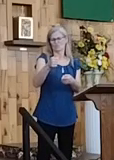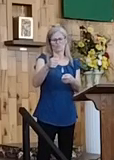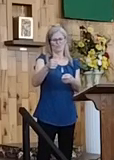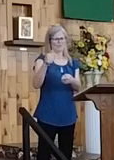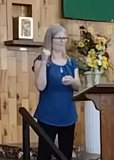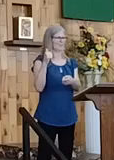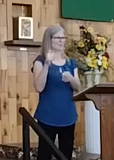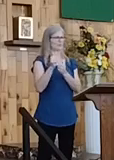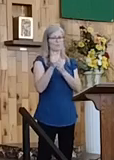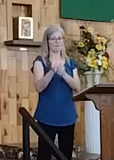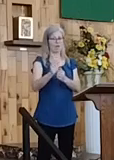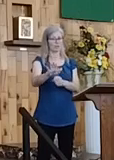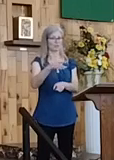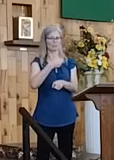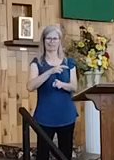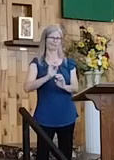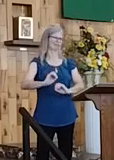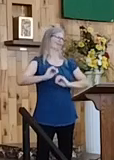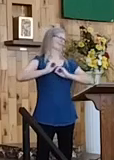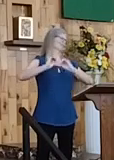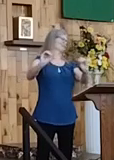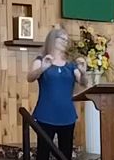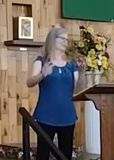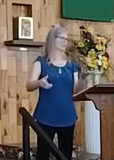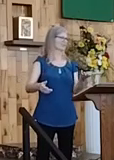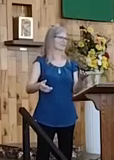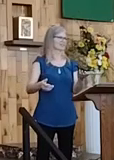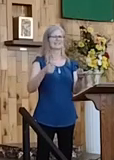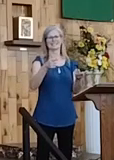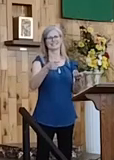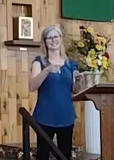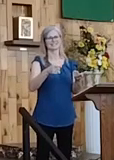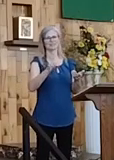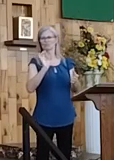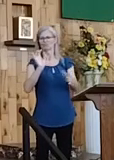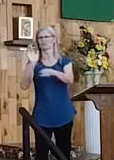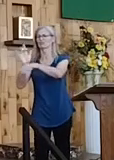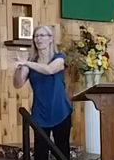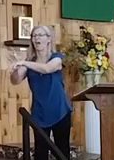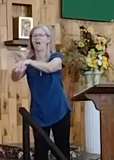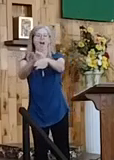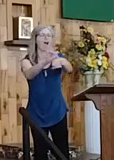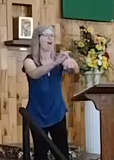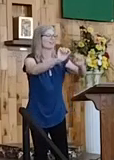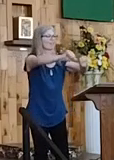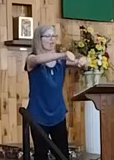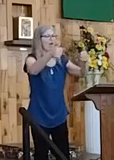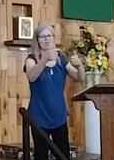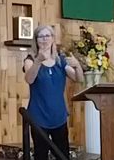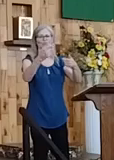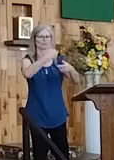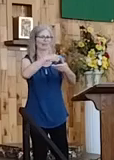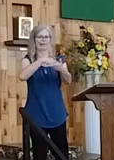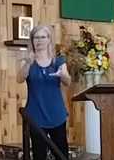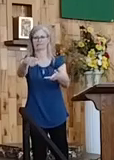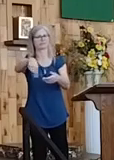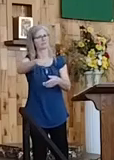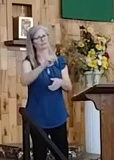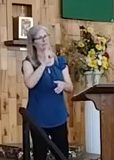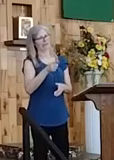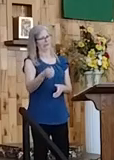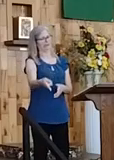would not follow his religion at all. Matter of fact, went to all sorts of other religions. He was ethically very, very